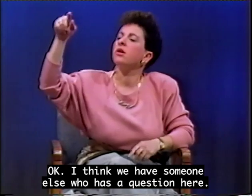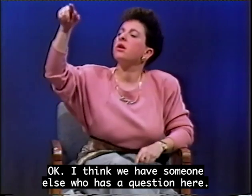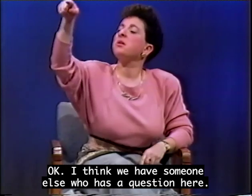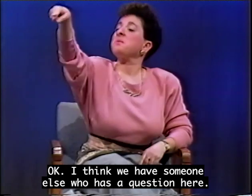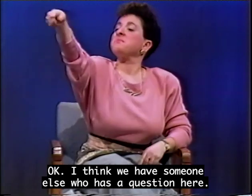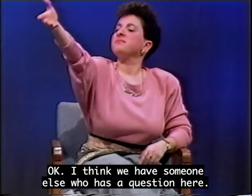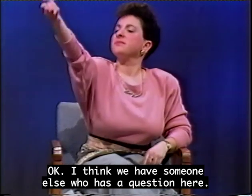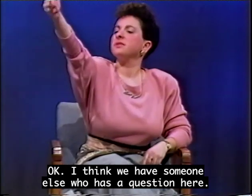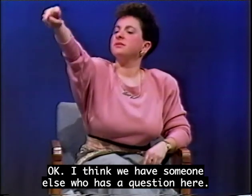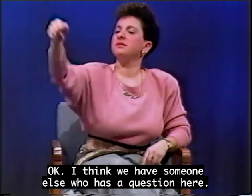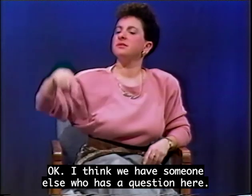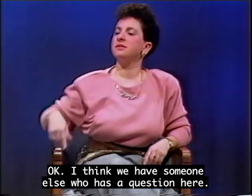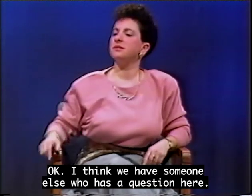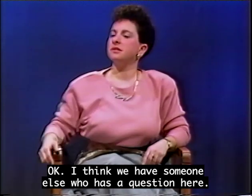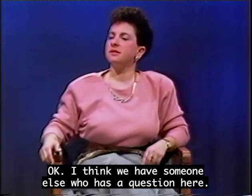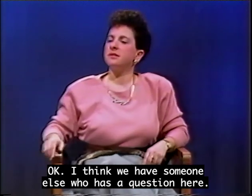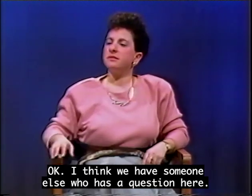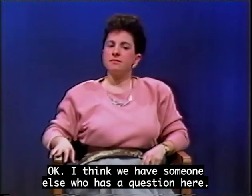Okay, I think we have someone else who has a question here.